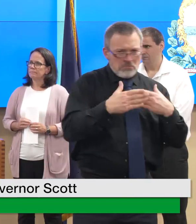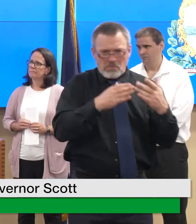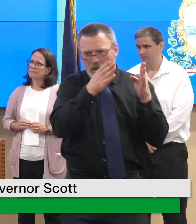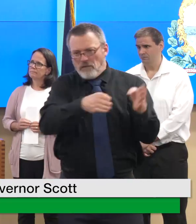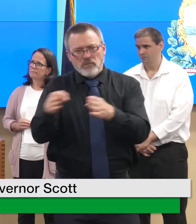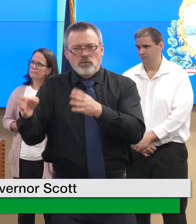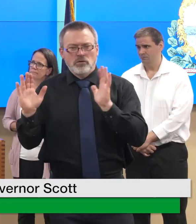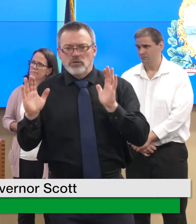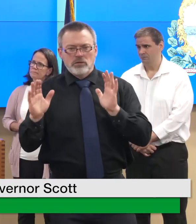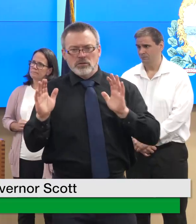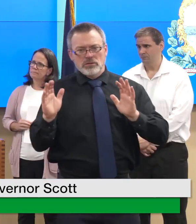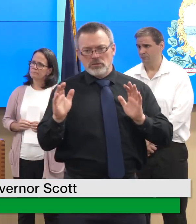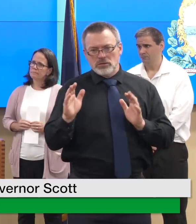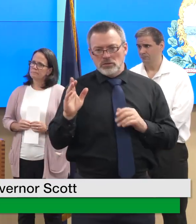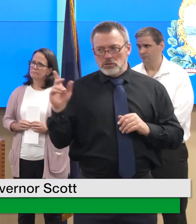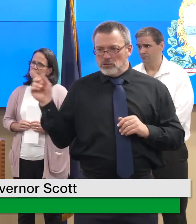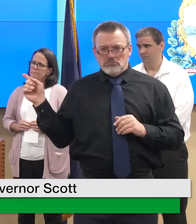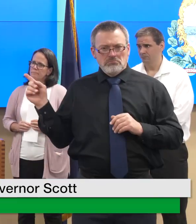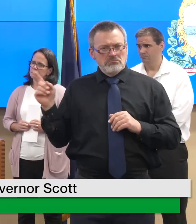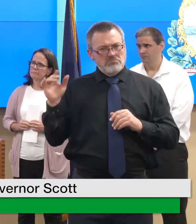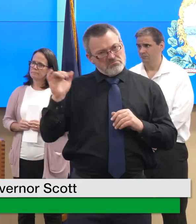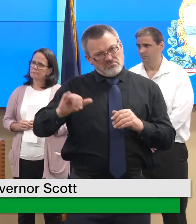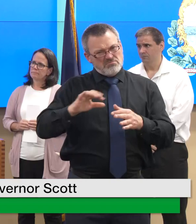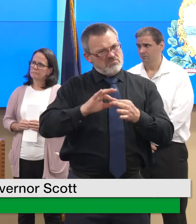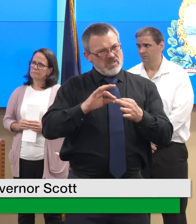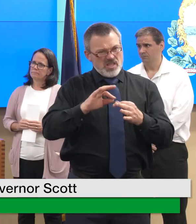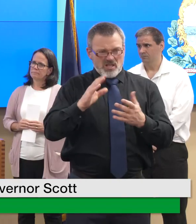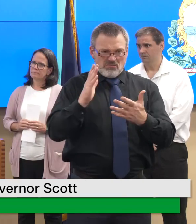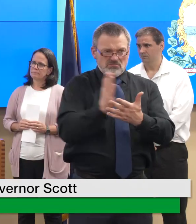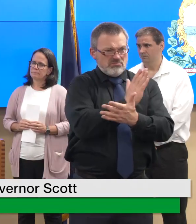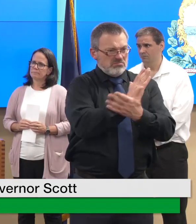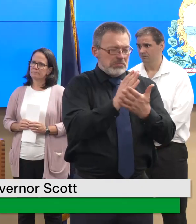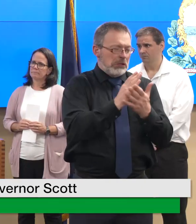the magnitude different? Because someone living